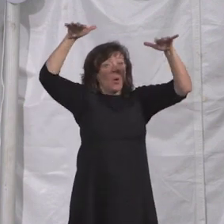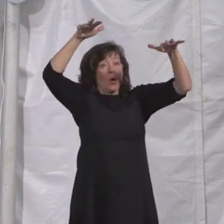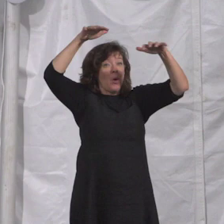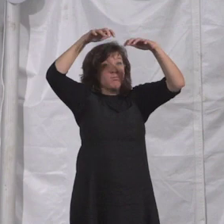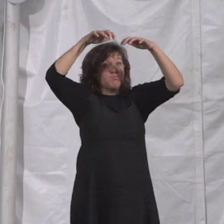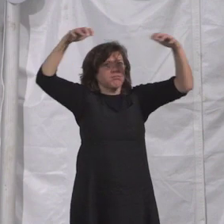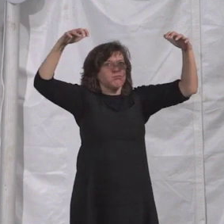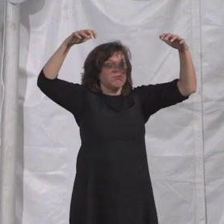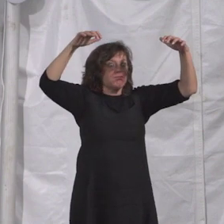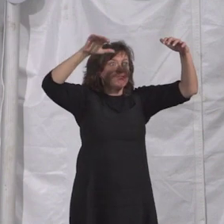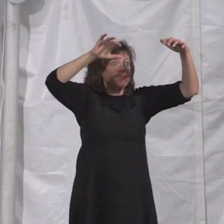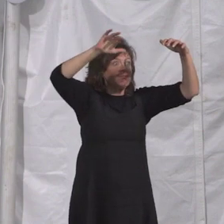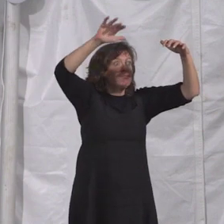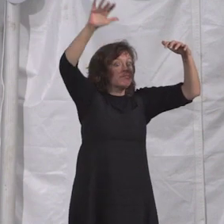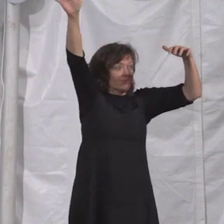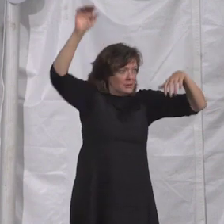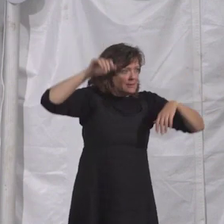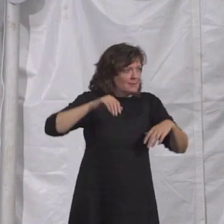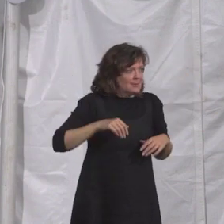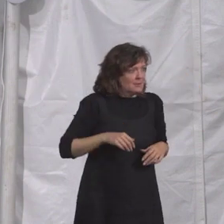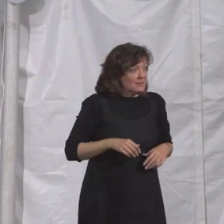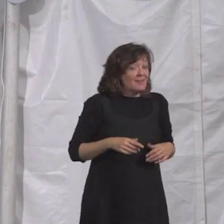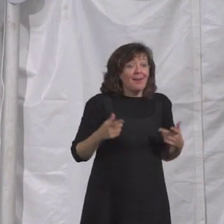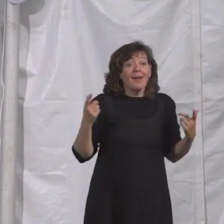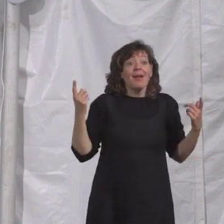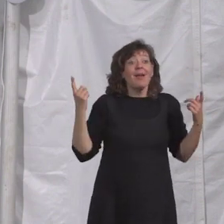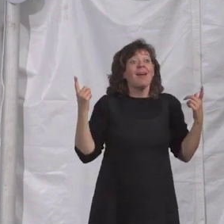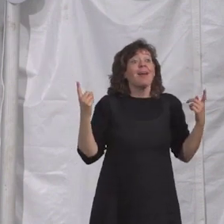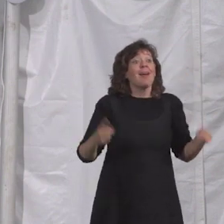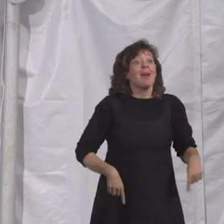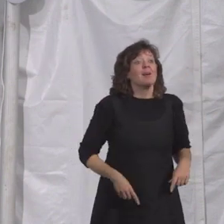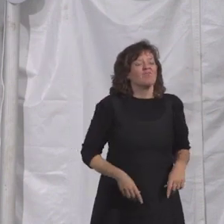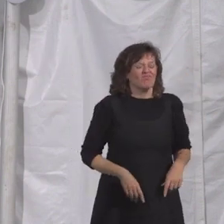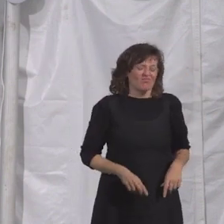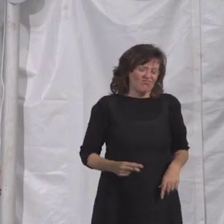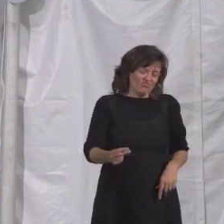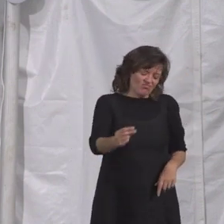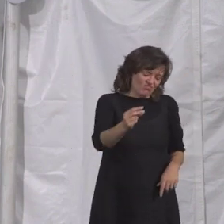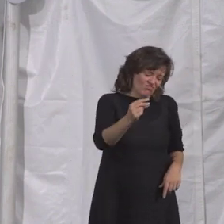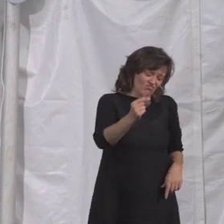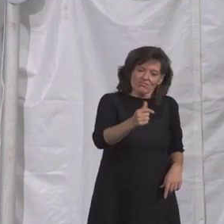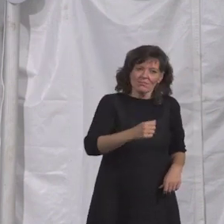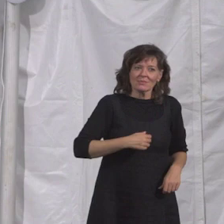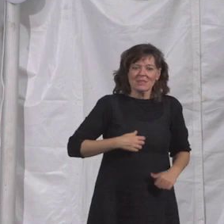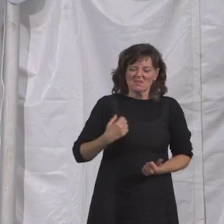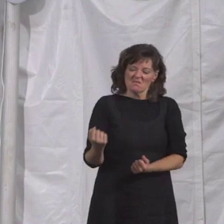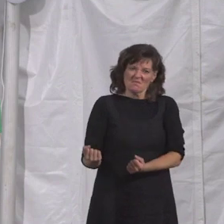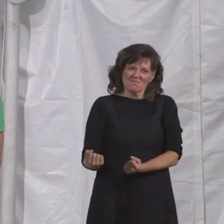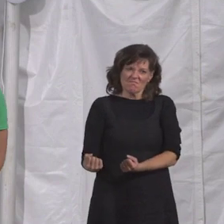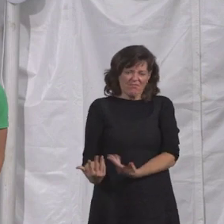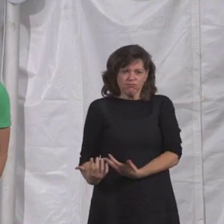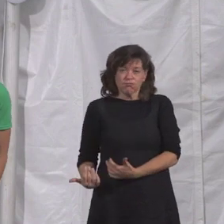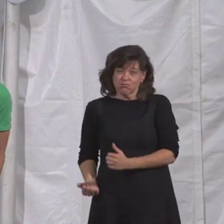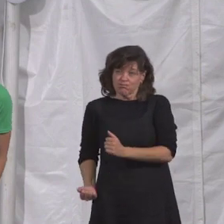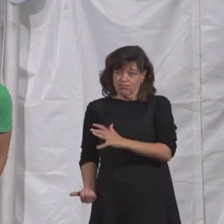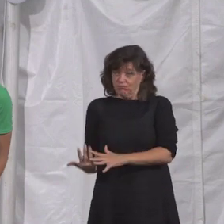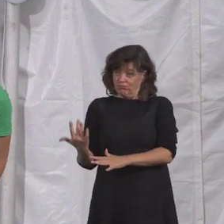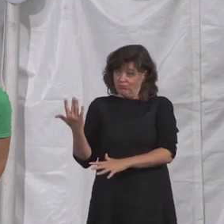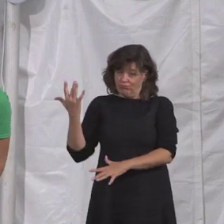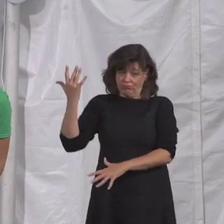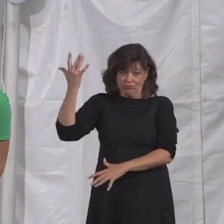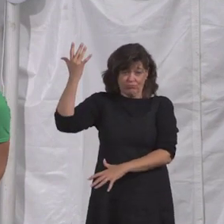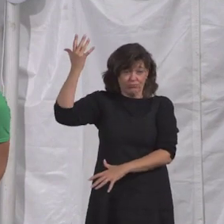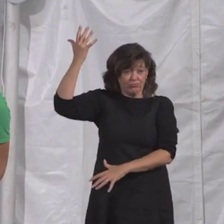And then all of a sudden, whoosh! 80 feet of flame shot out from behind Elmore's bicycle. It was like